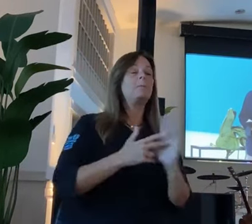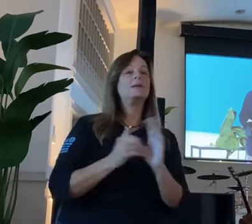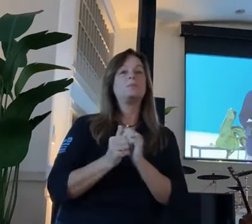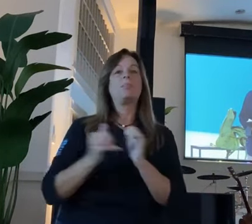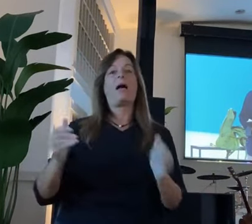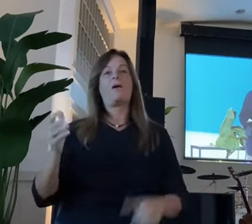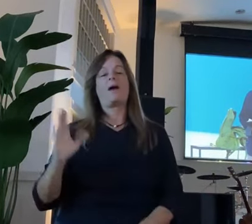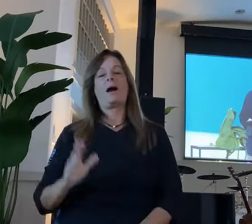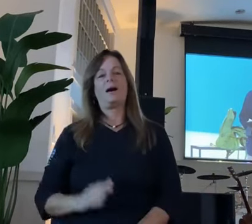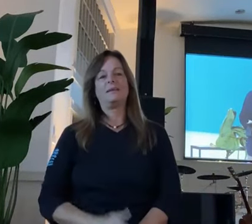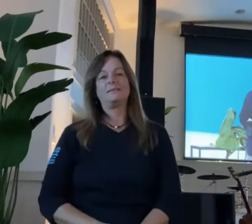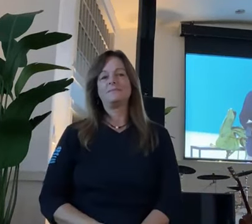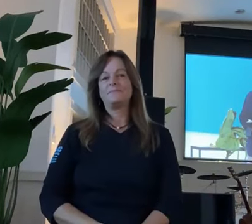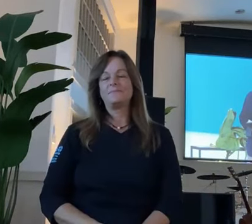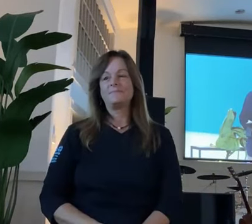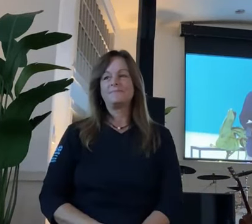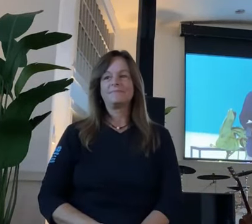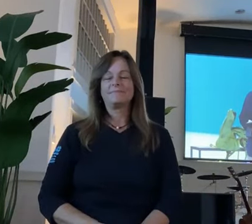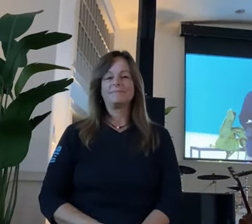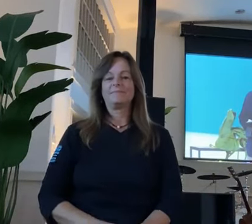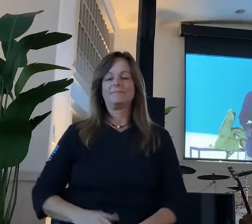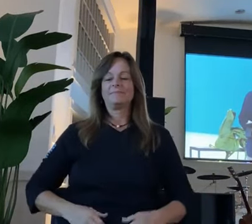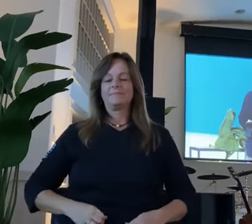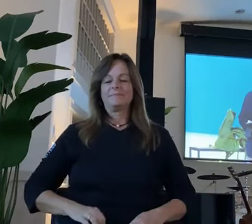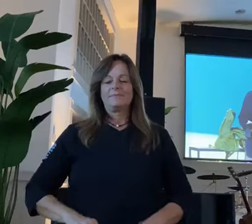God. Set apart for God.